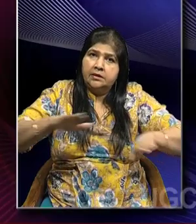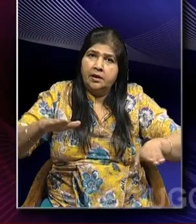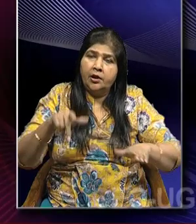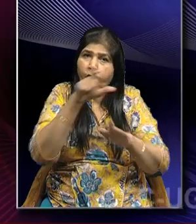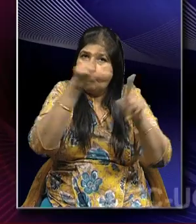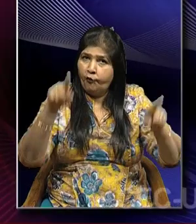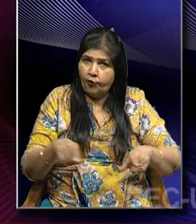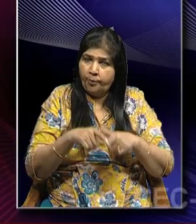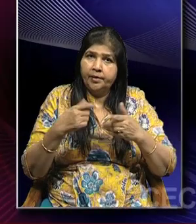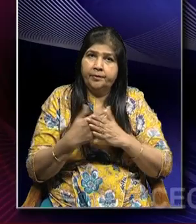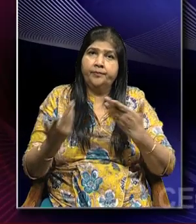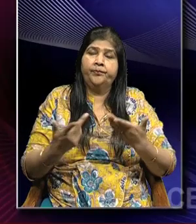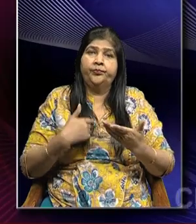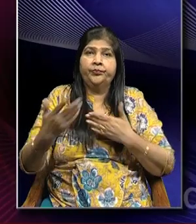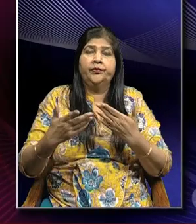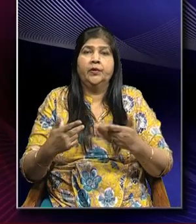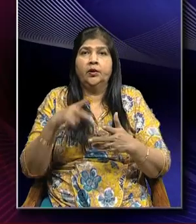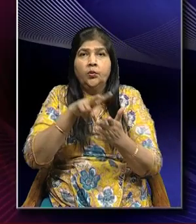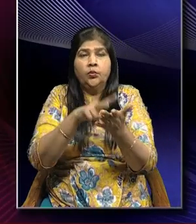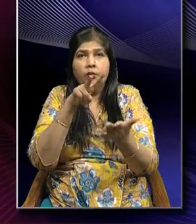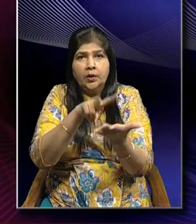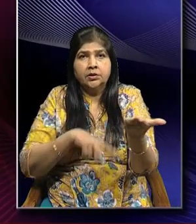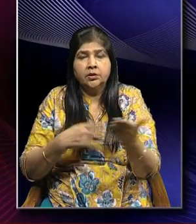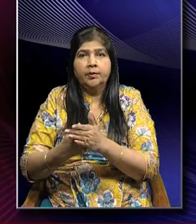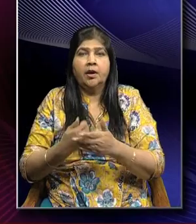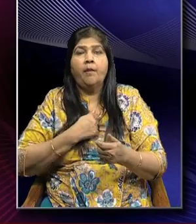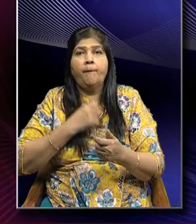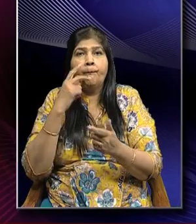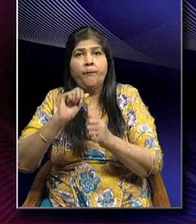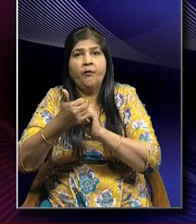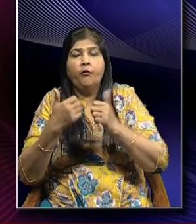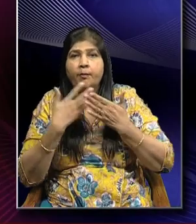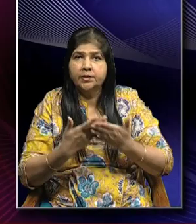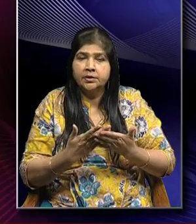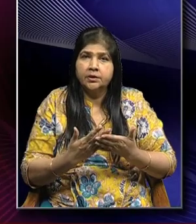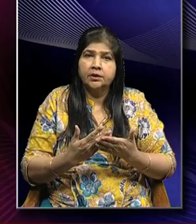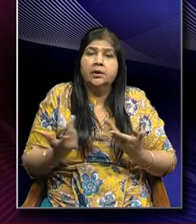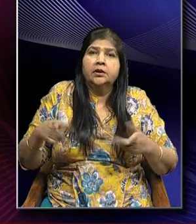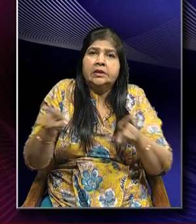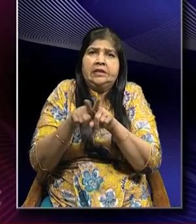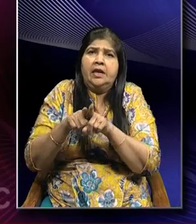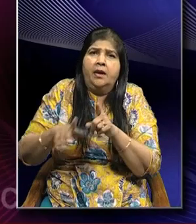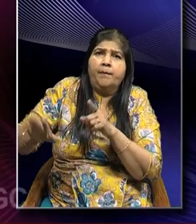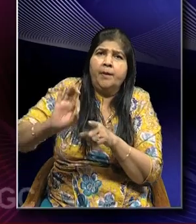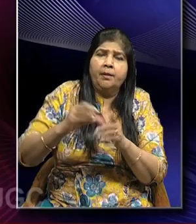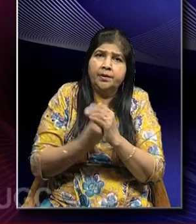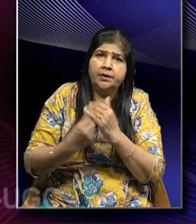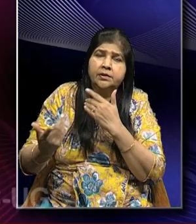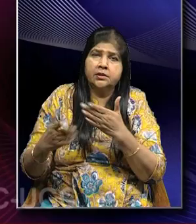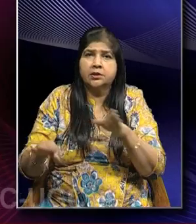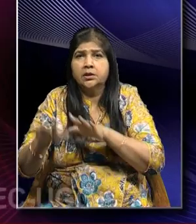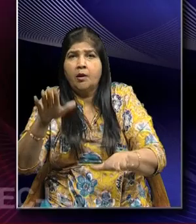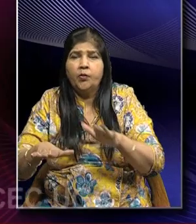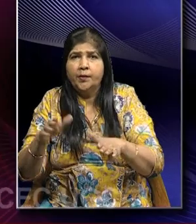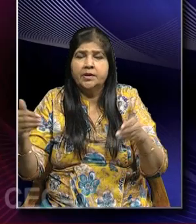format to do the assessment of one's performance across peers, industries, or even complementing